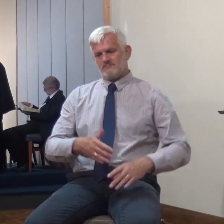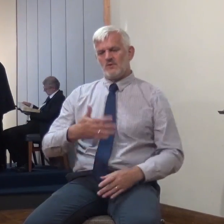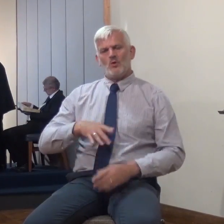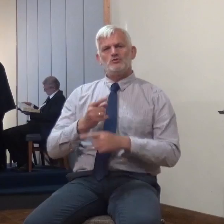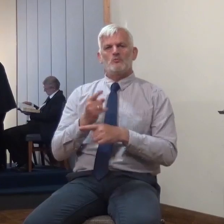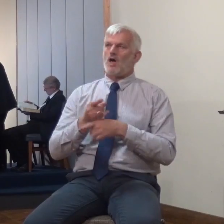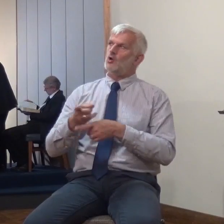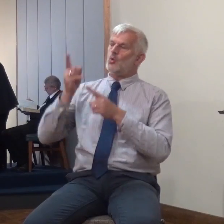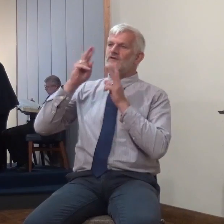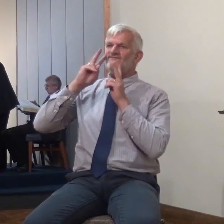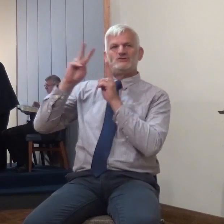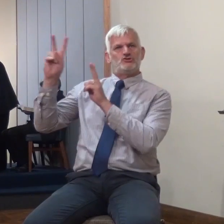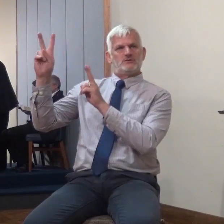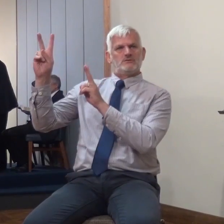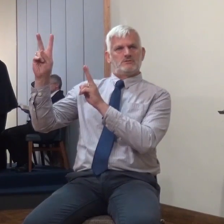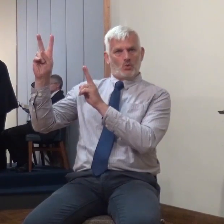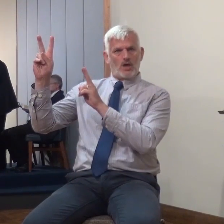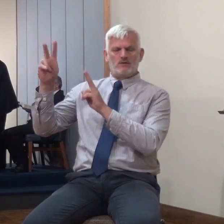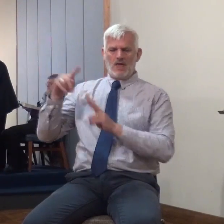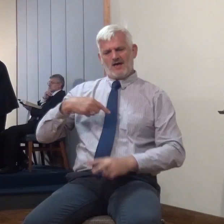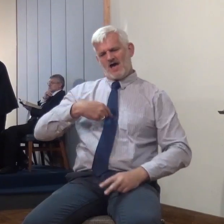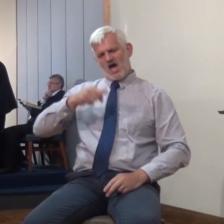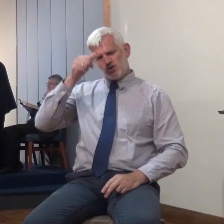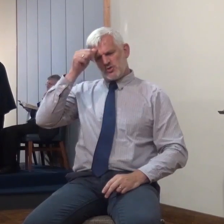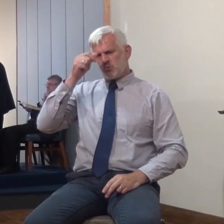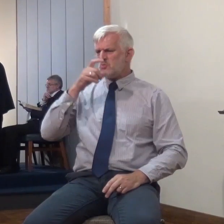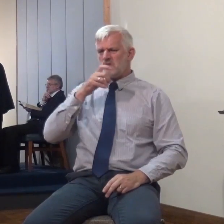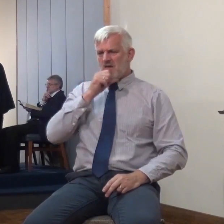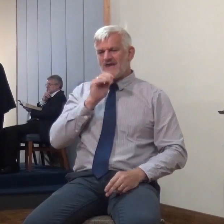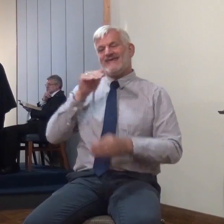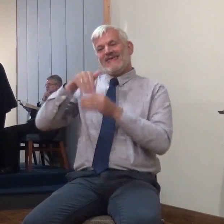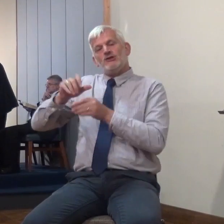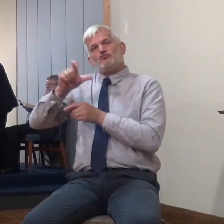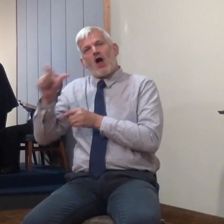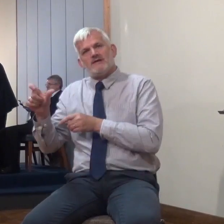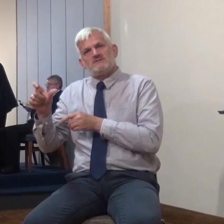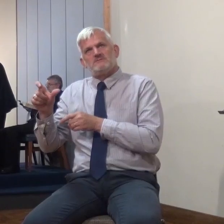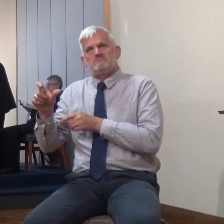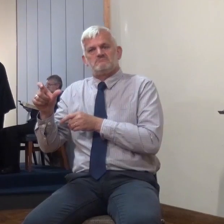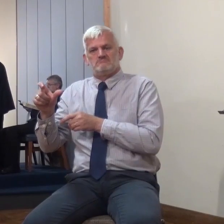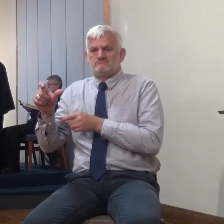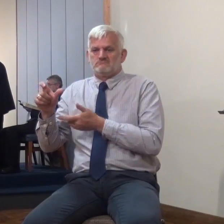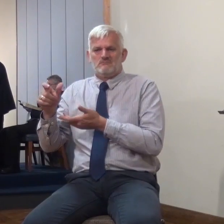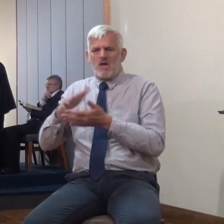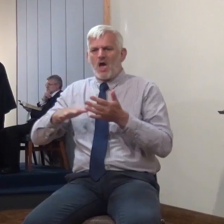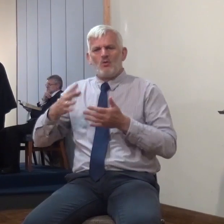Lord. I knew a man in Christ about 14 years ago. Whether in the body I cannot